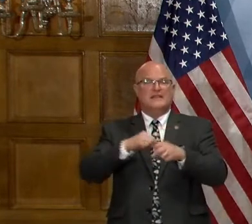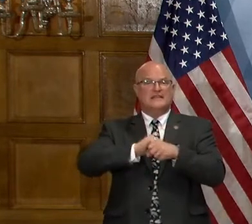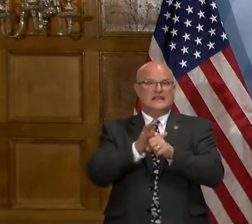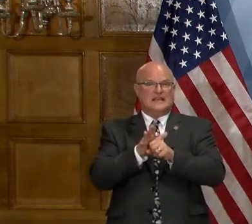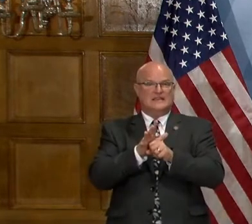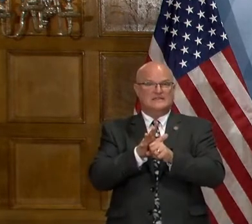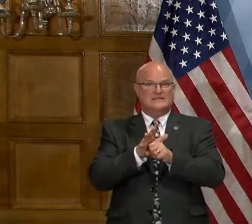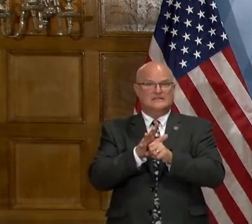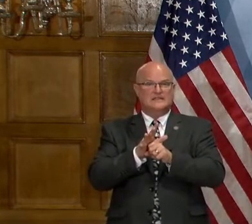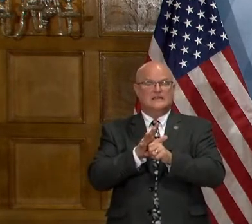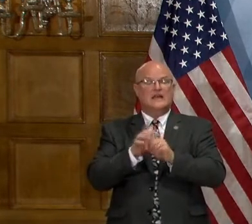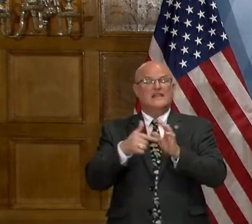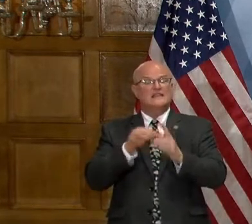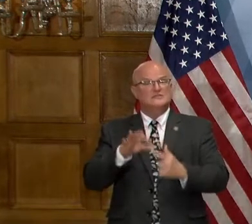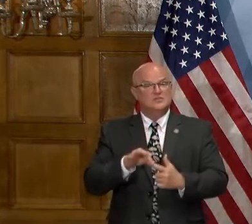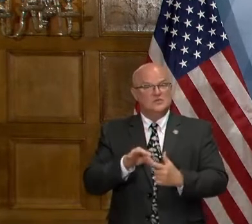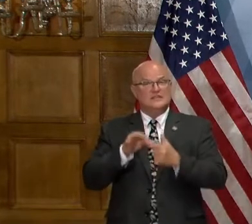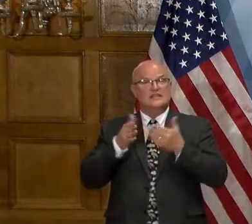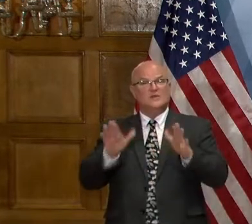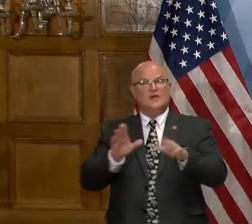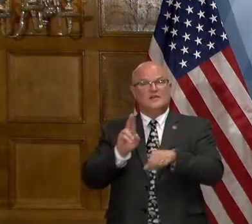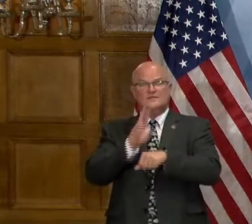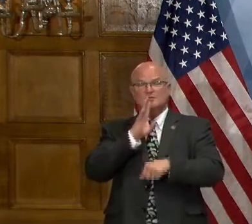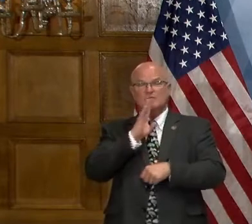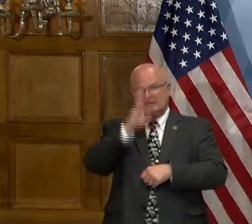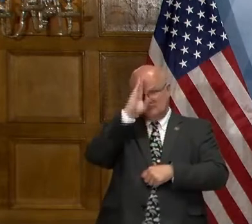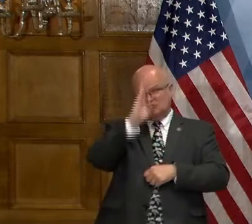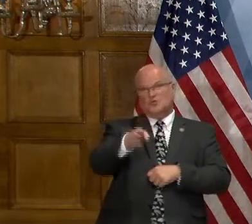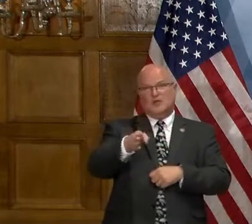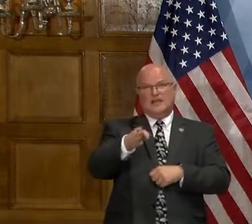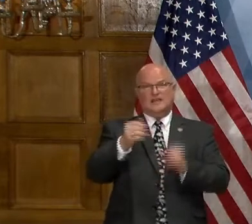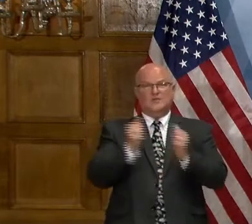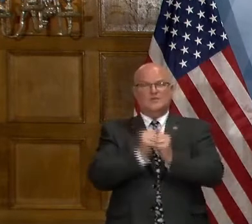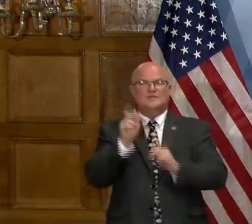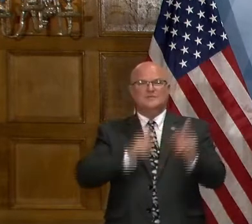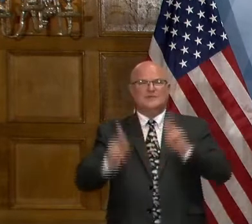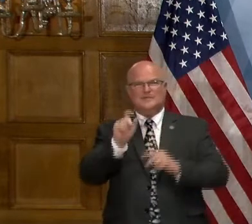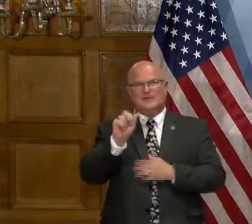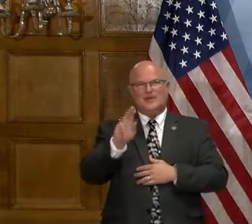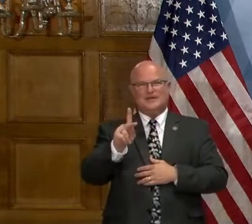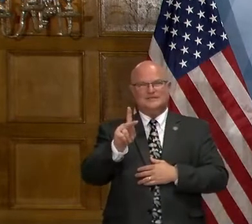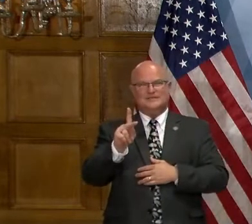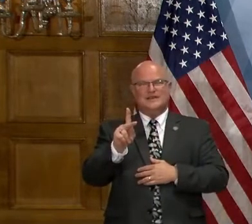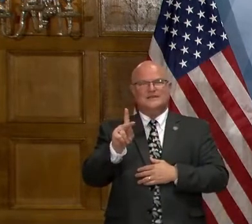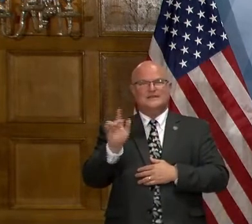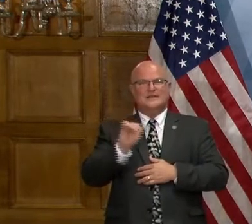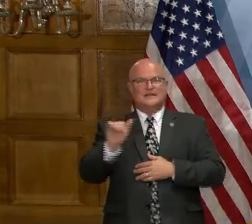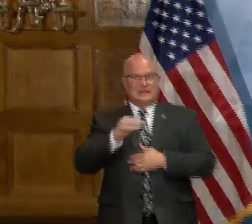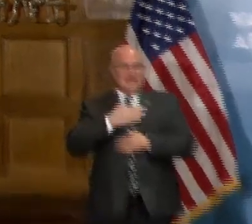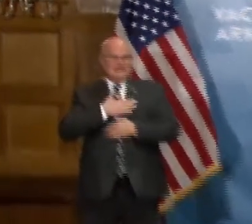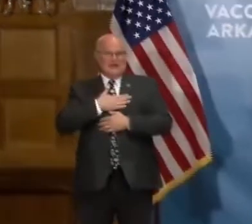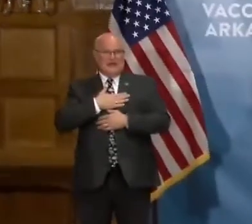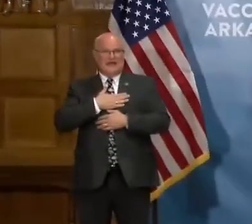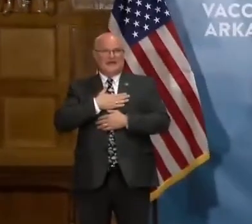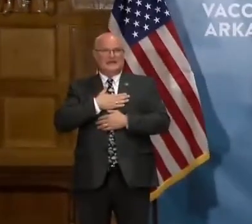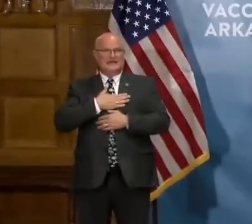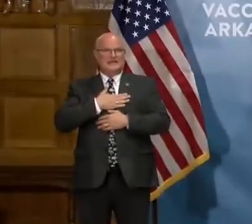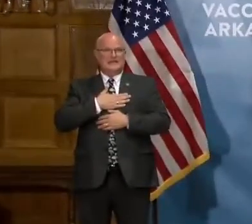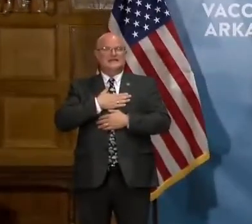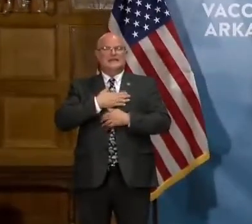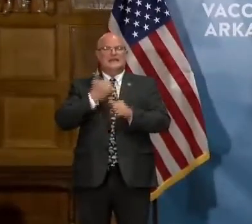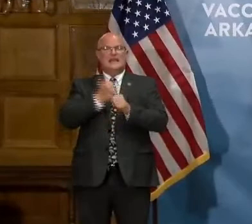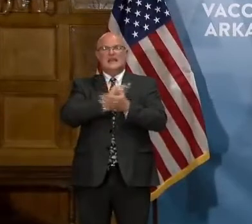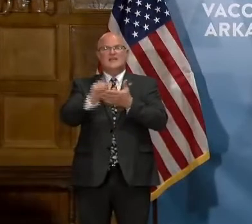This has been a unique way of you speaking directly to Arkansans and stations like mine, airing them live every